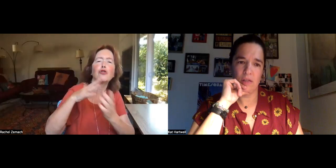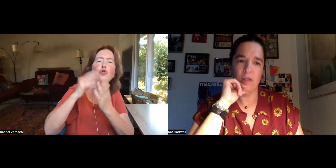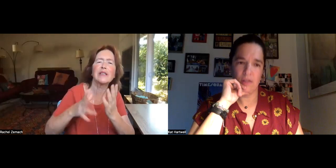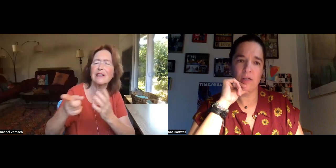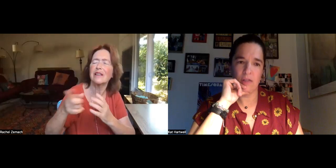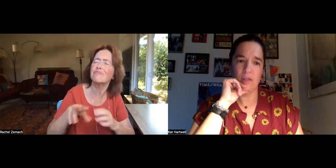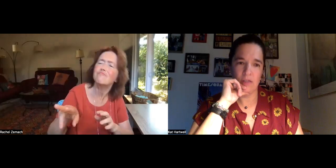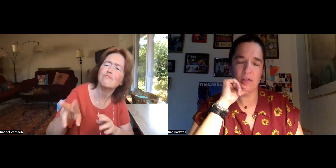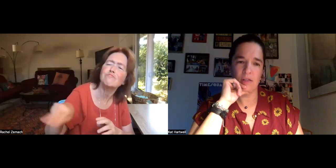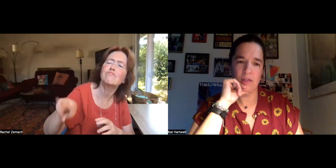students,